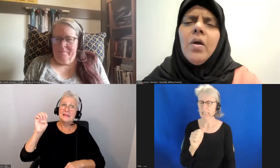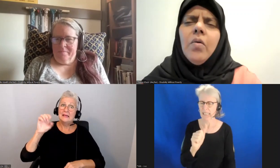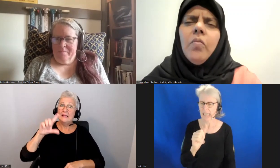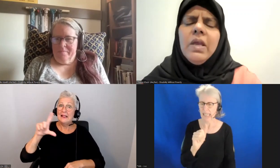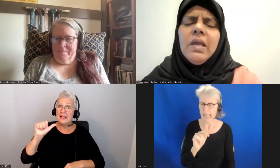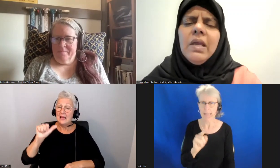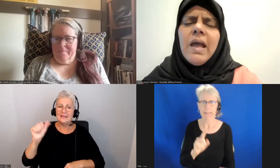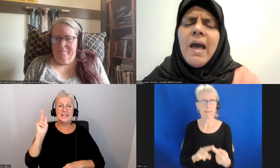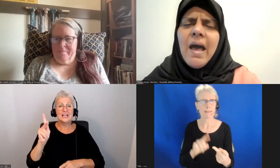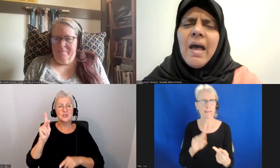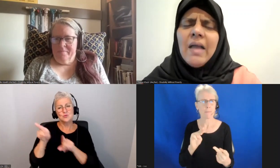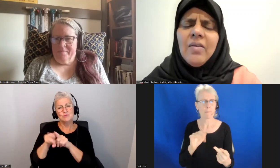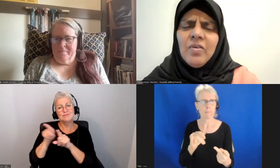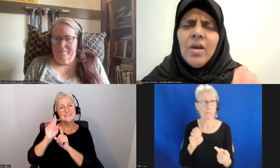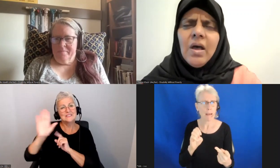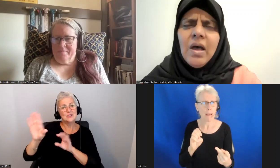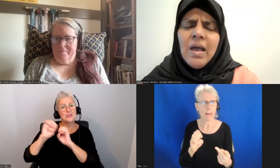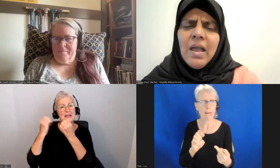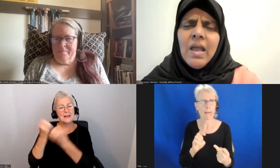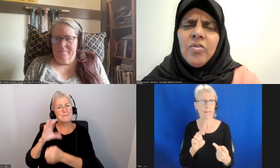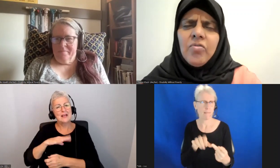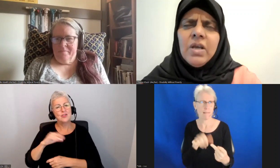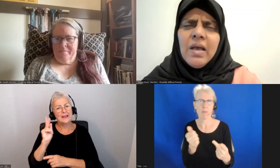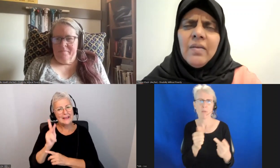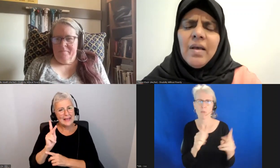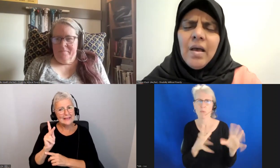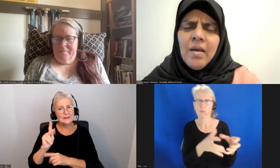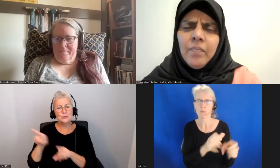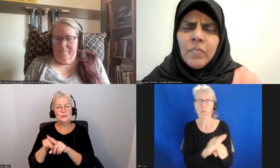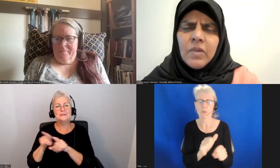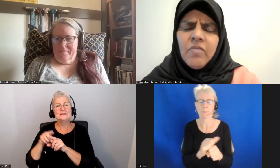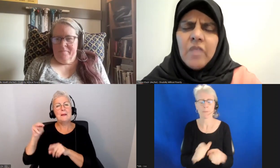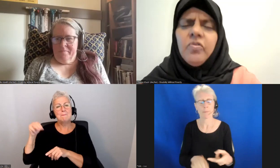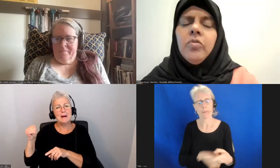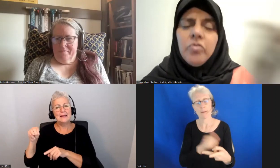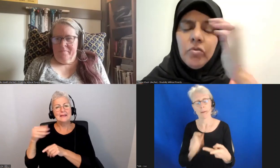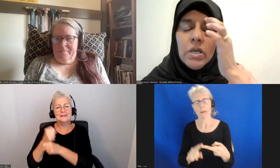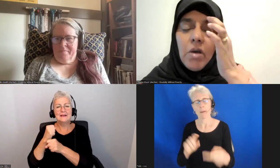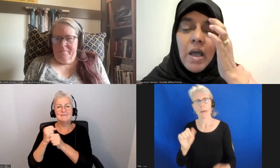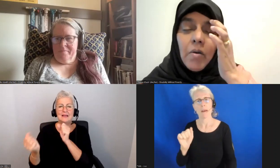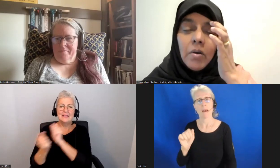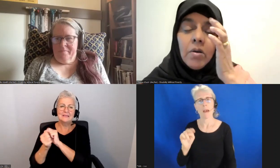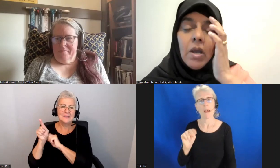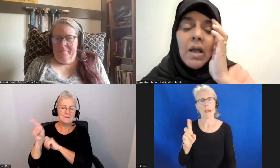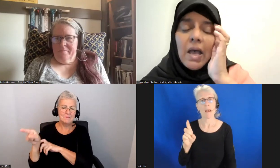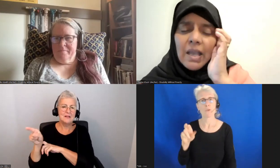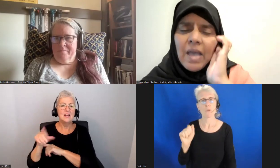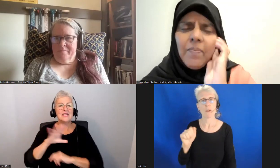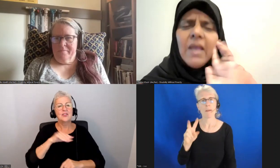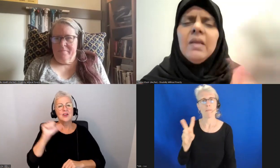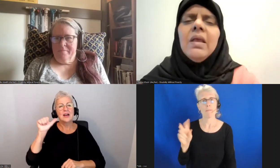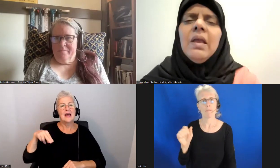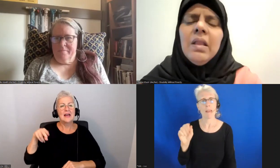there. We had Andrea Van Voot doing our campaign in